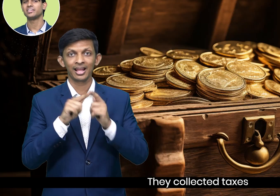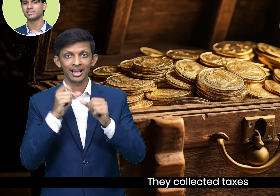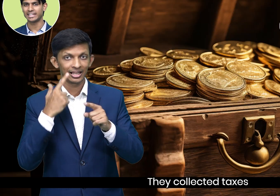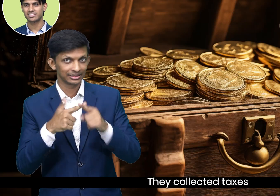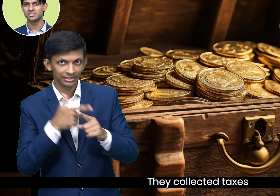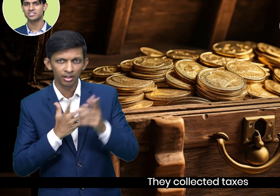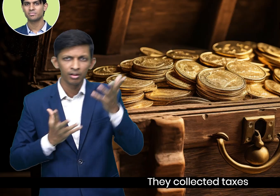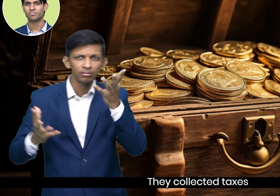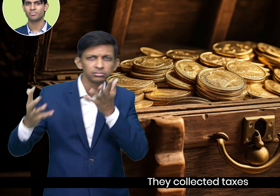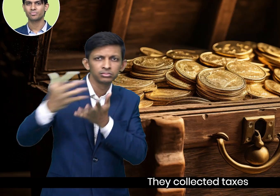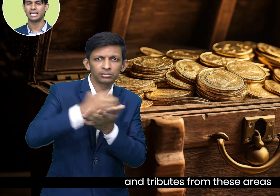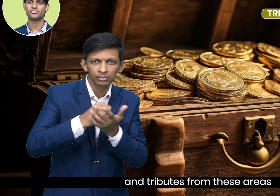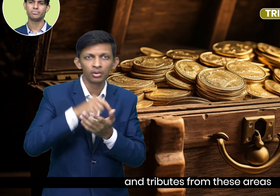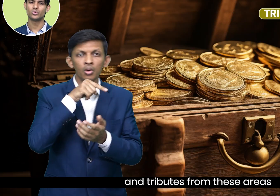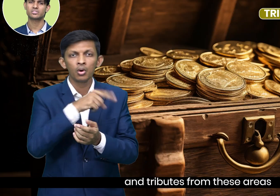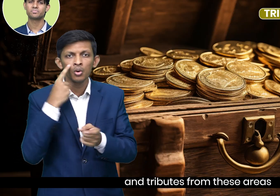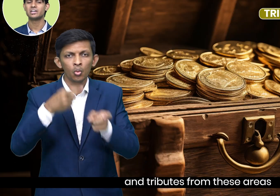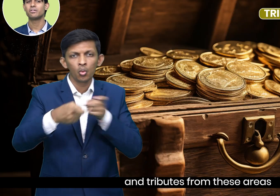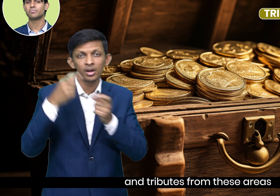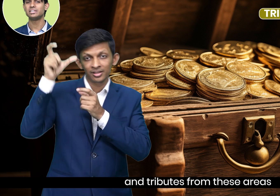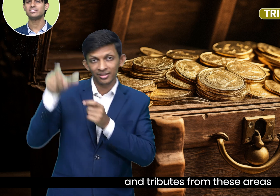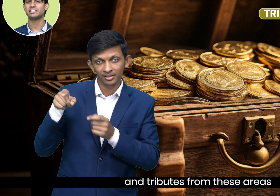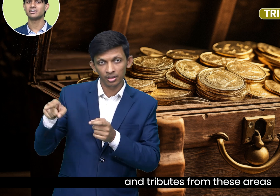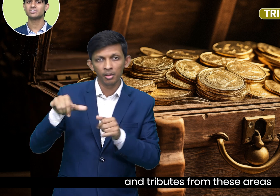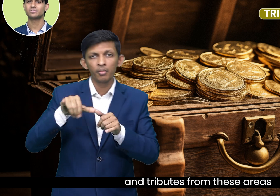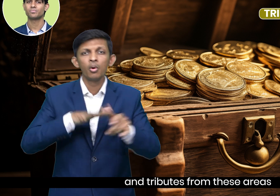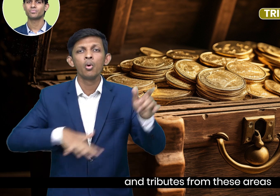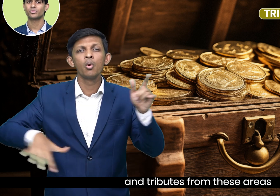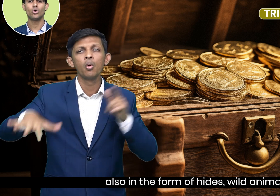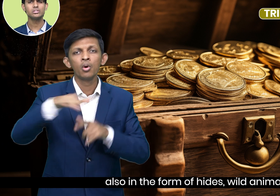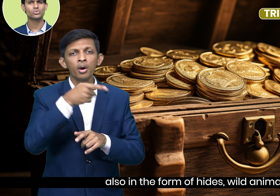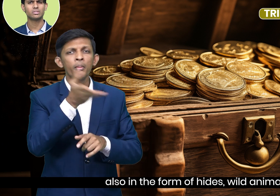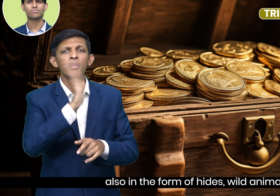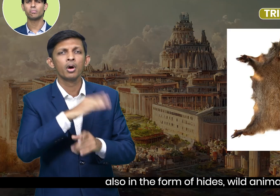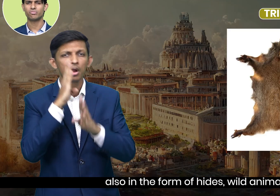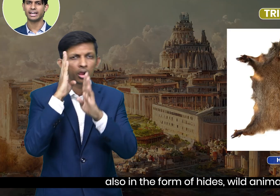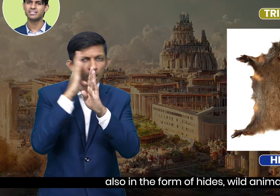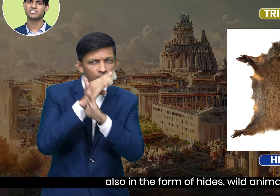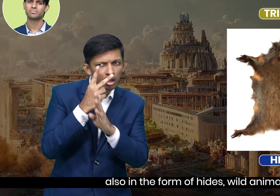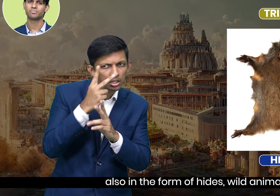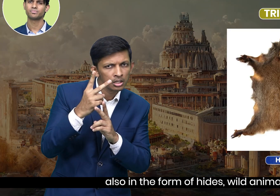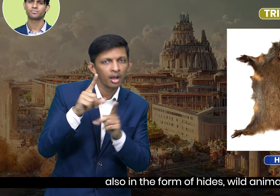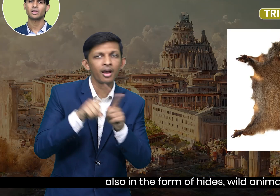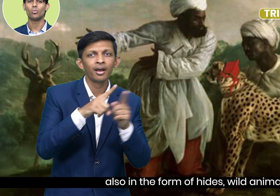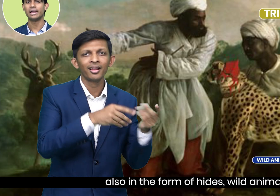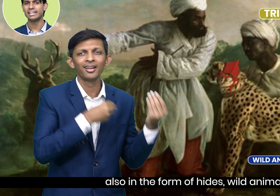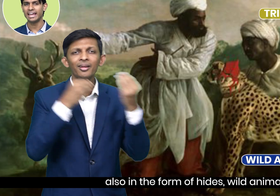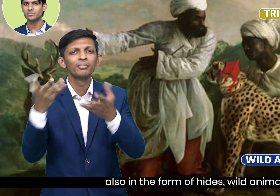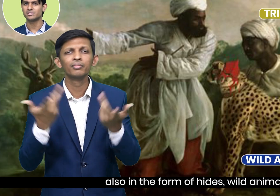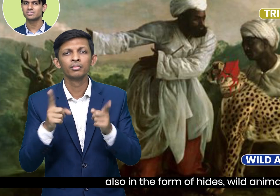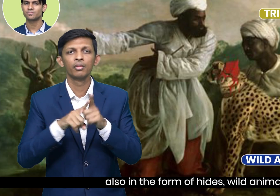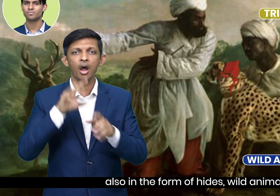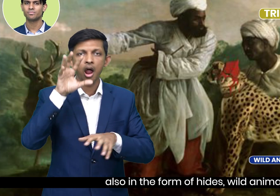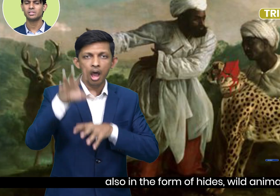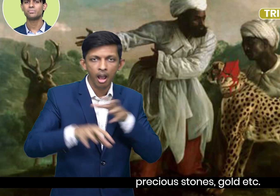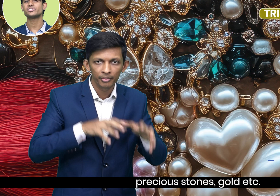They collected taxes and tributes from these areas, also in the form of hides, wild